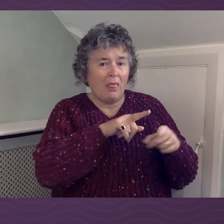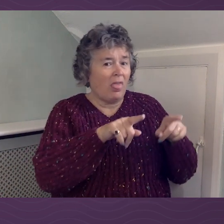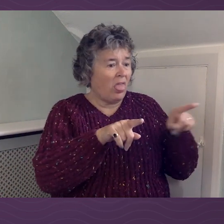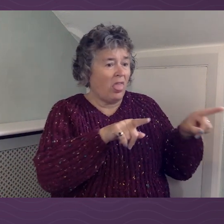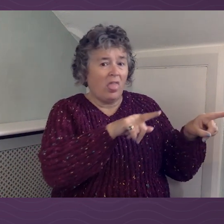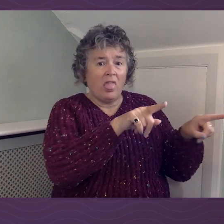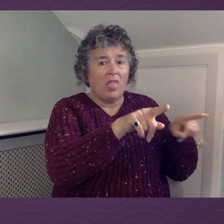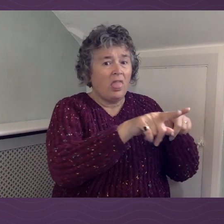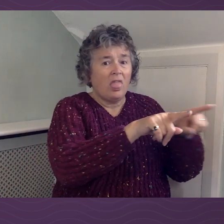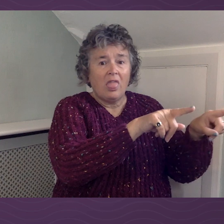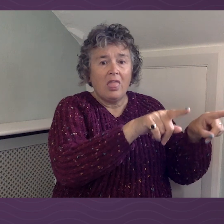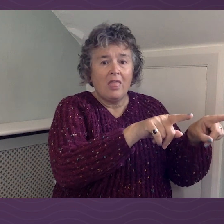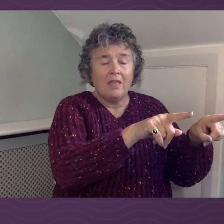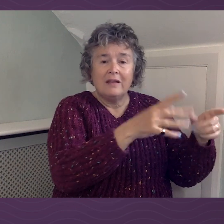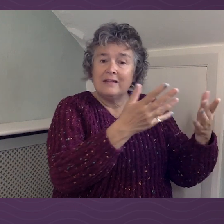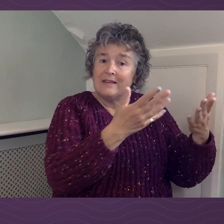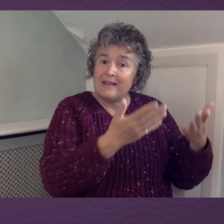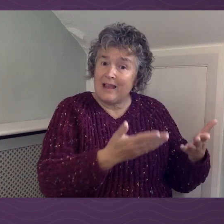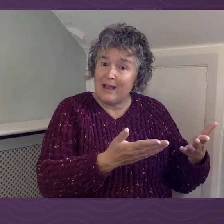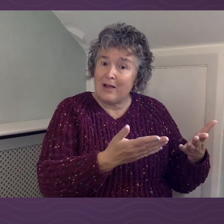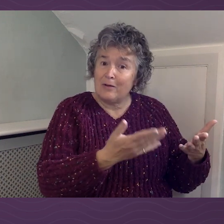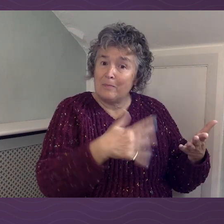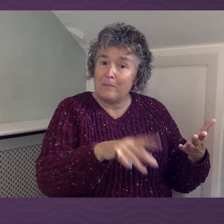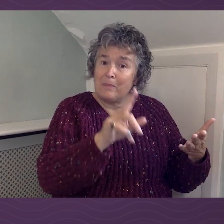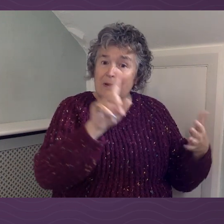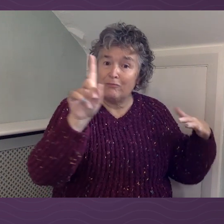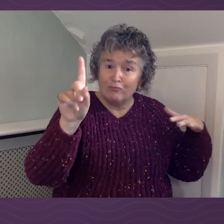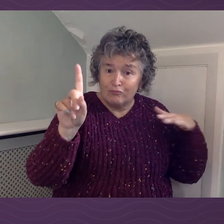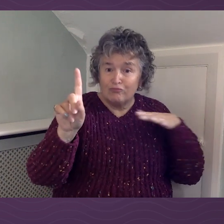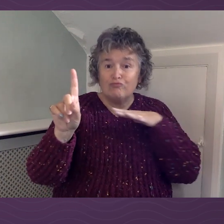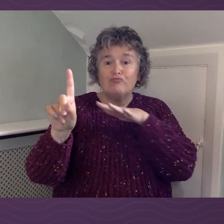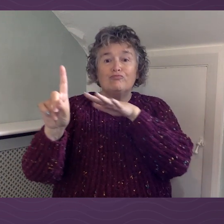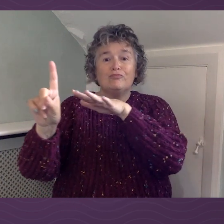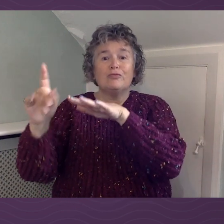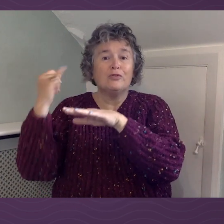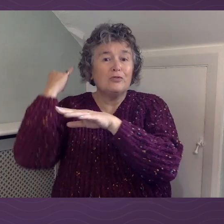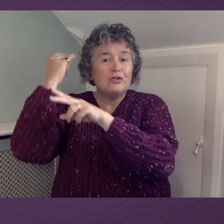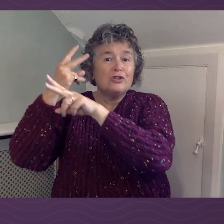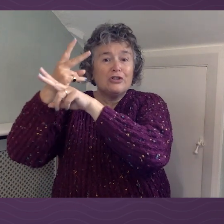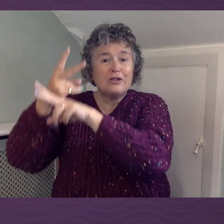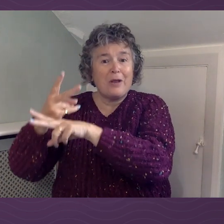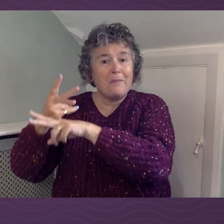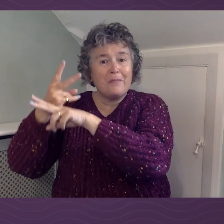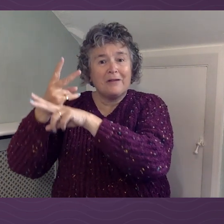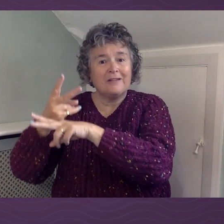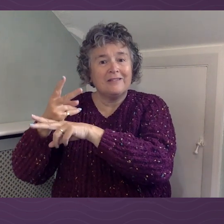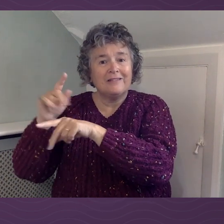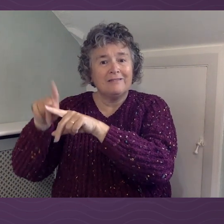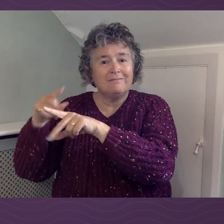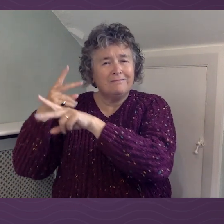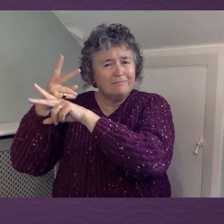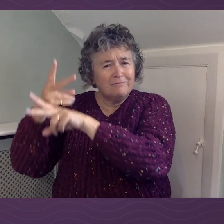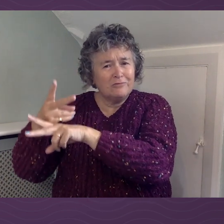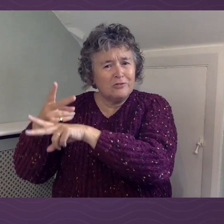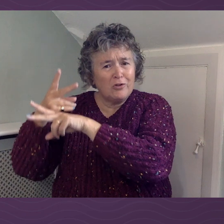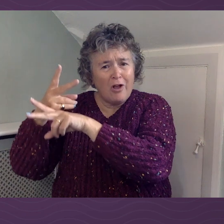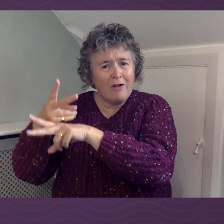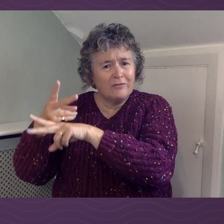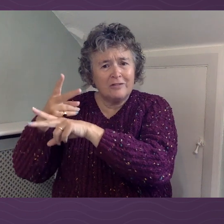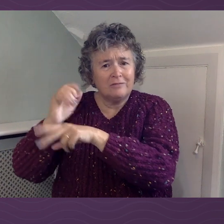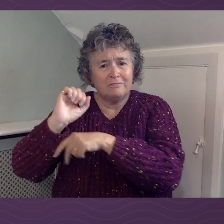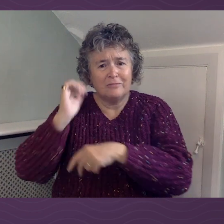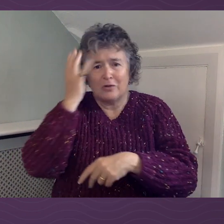but now you've returned to the shepherd and overseer of your souls.